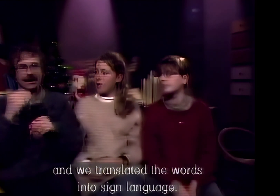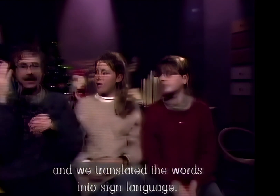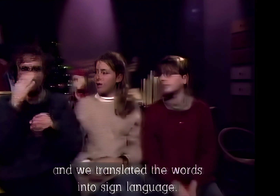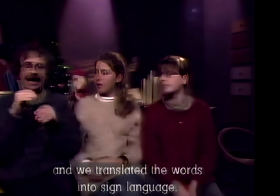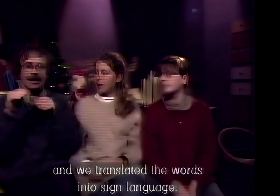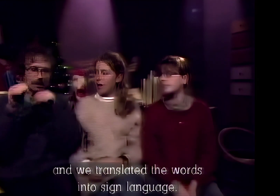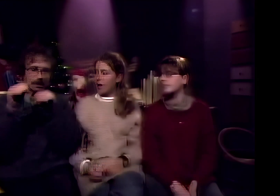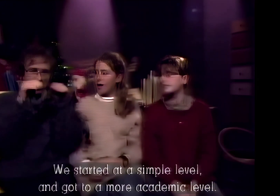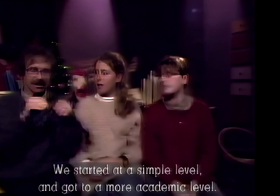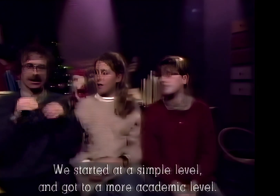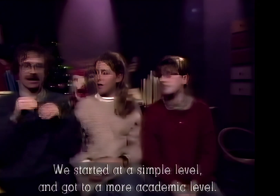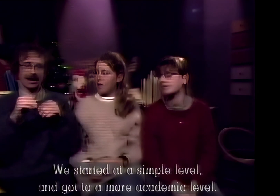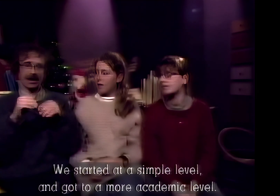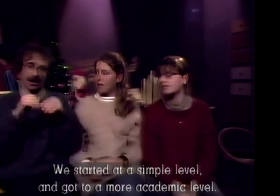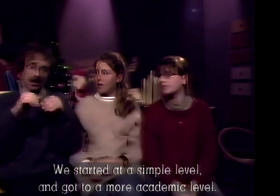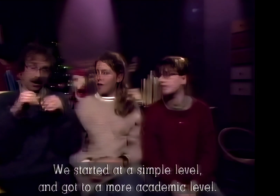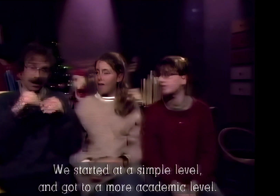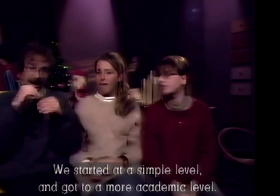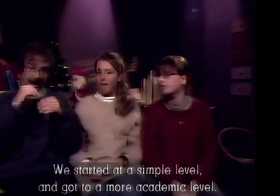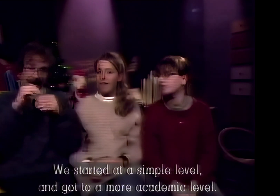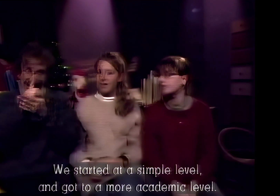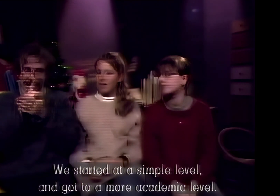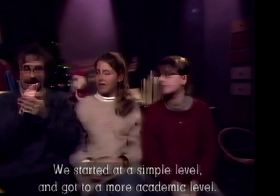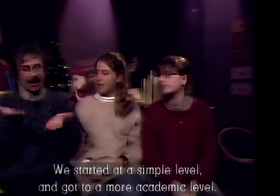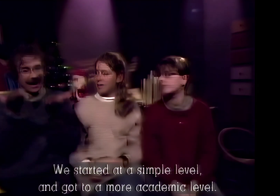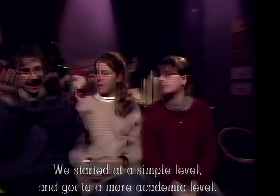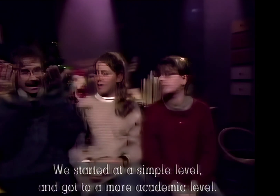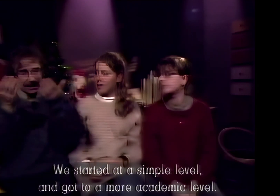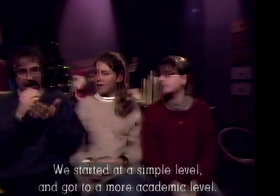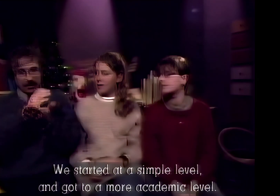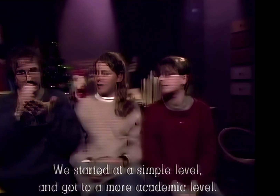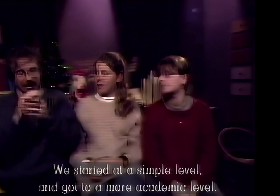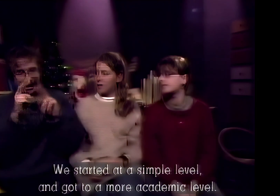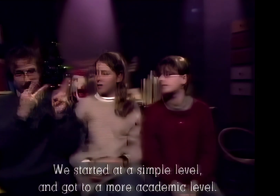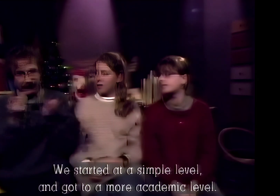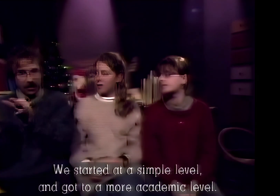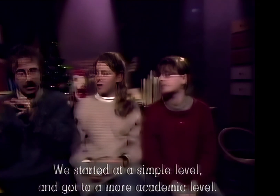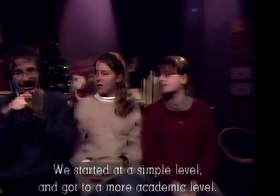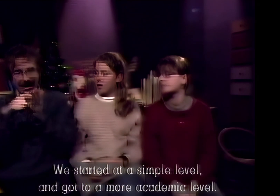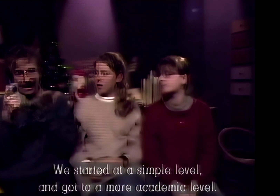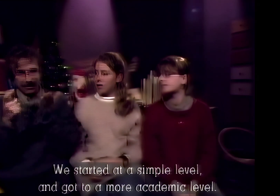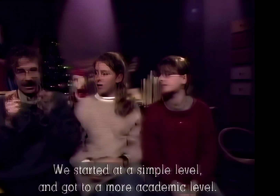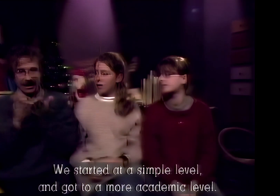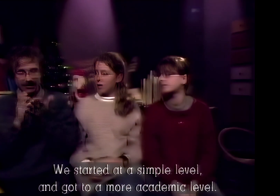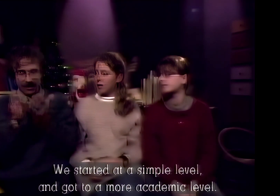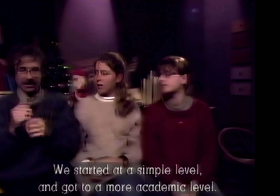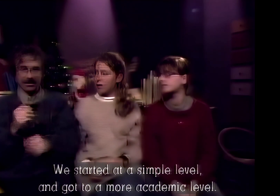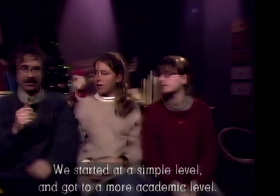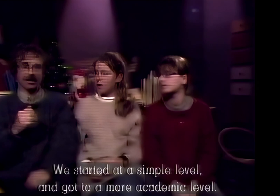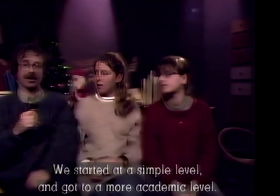the books, and we translated the script into sign language, and we started off with a